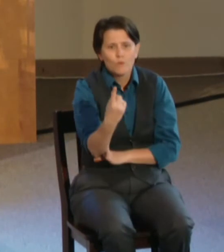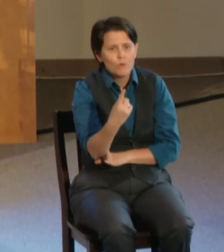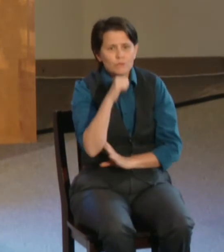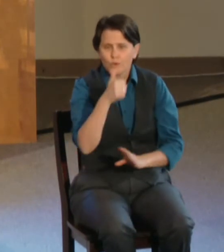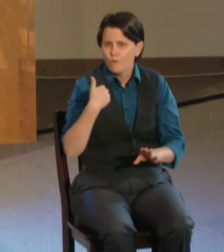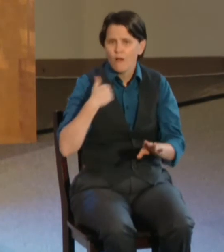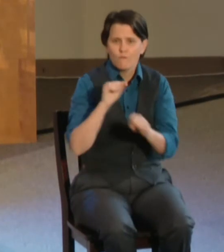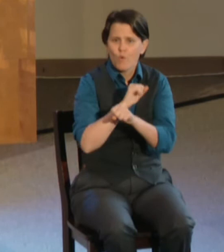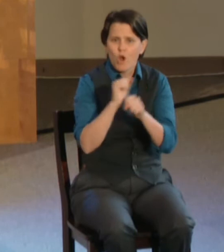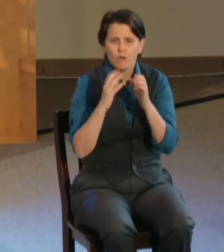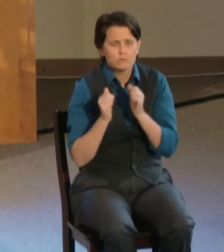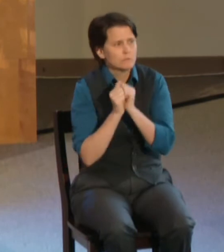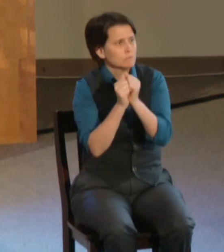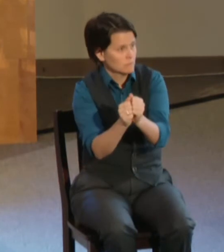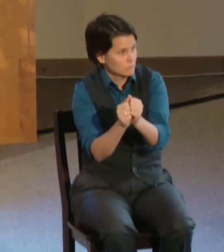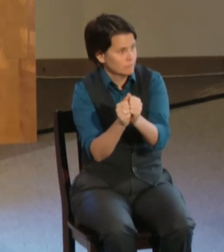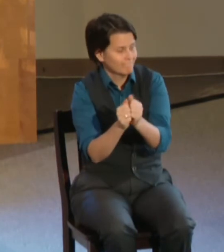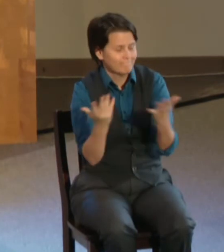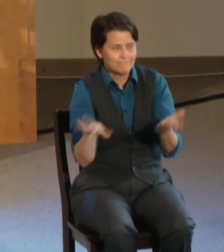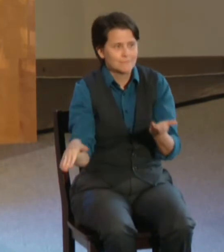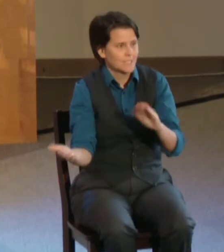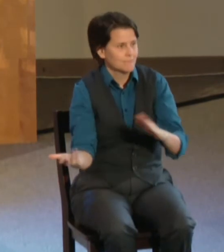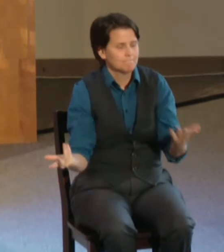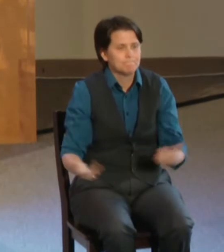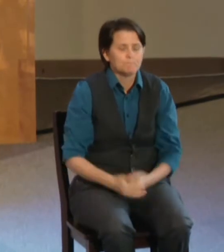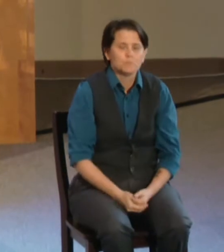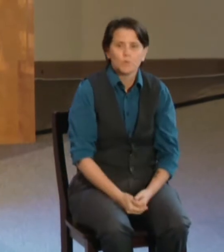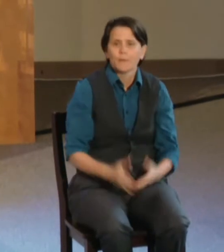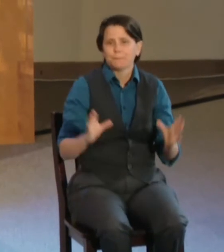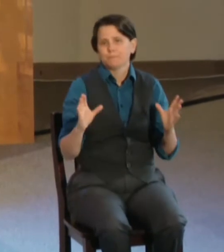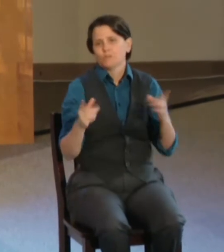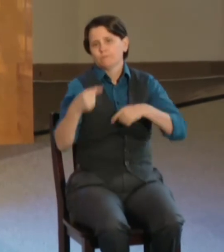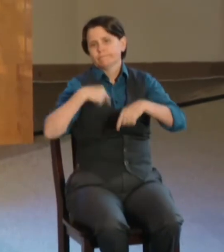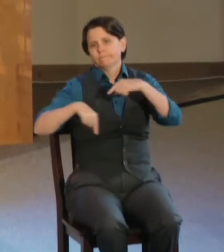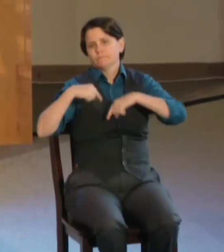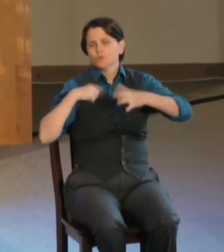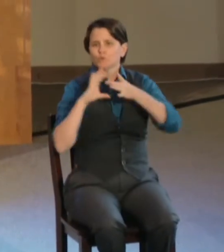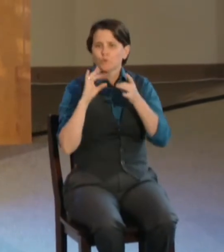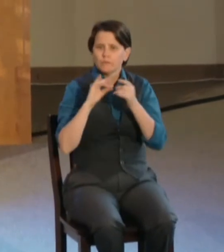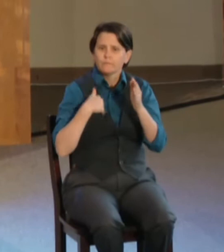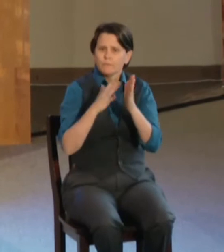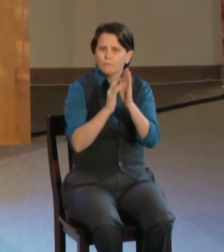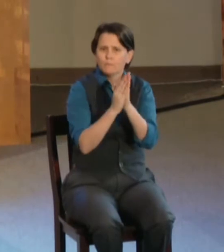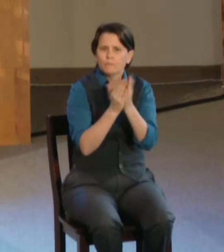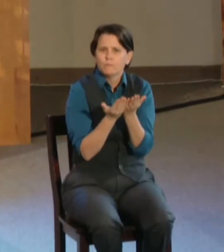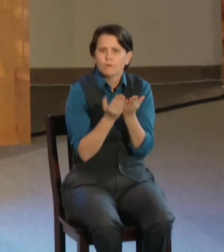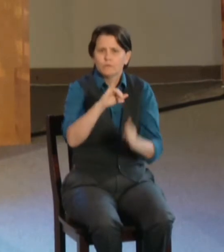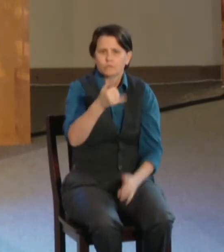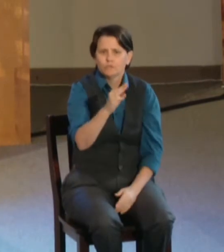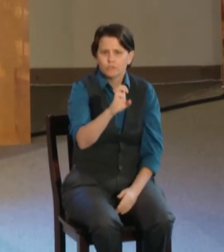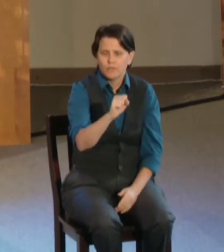is dead. So I'm going to give you a little backstory. The book of James is written to